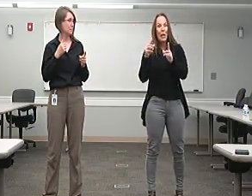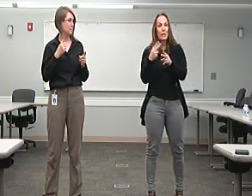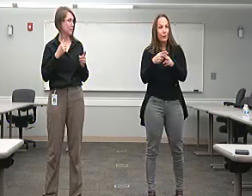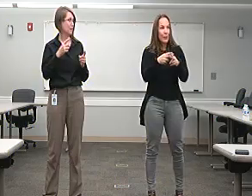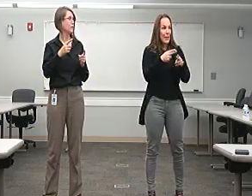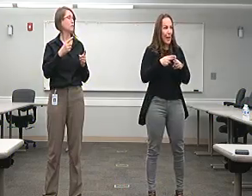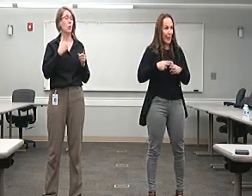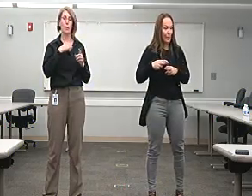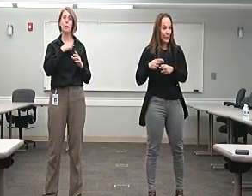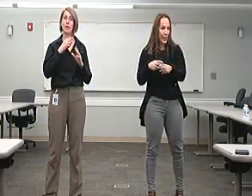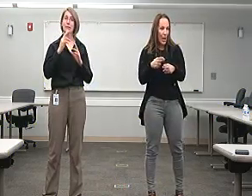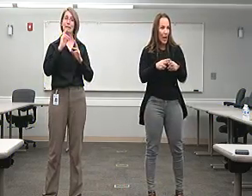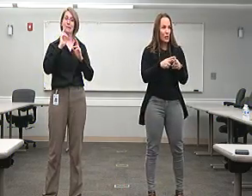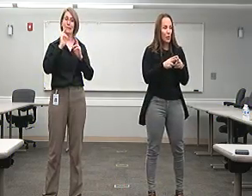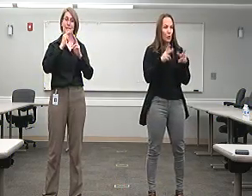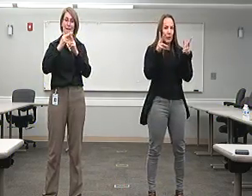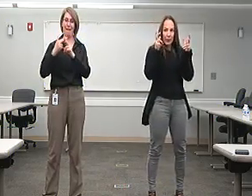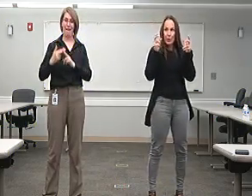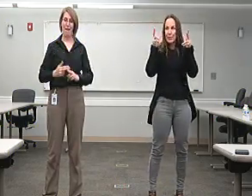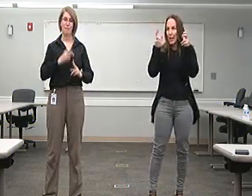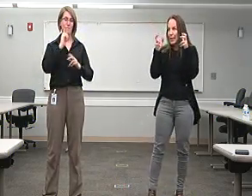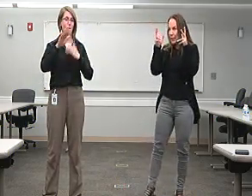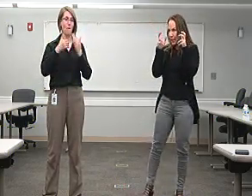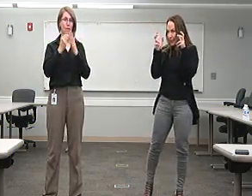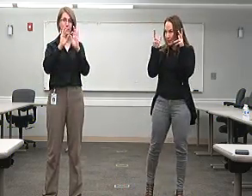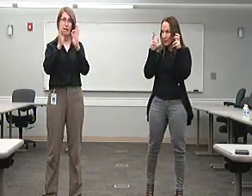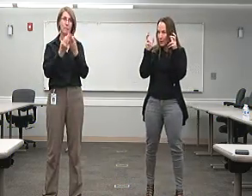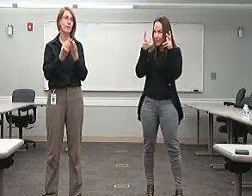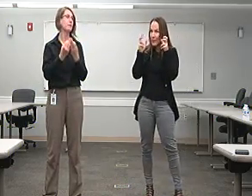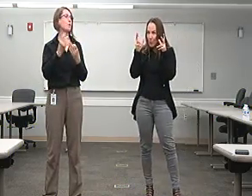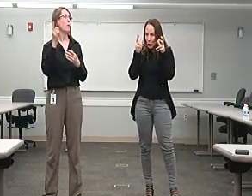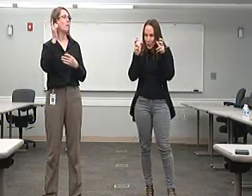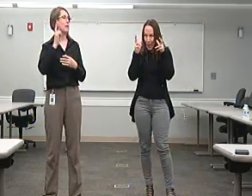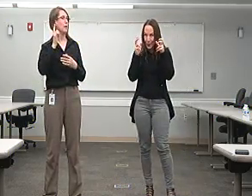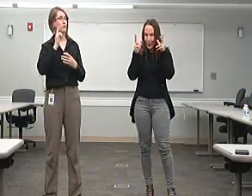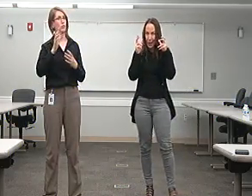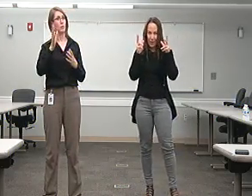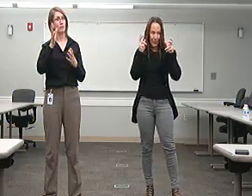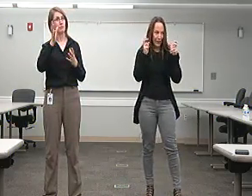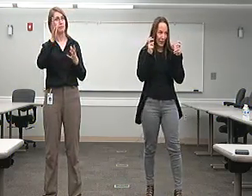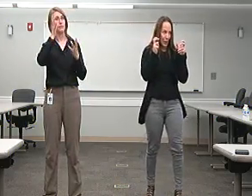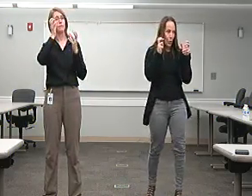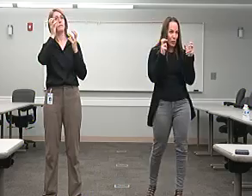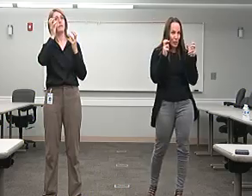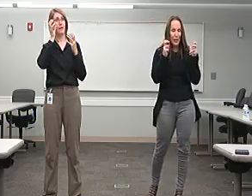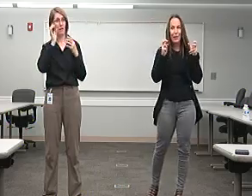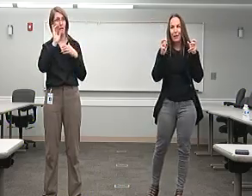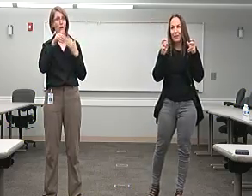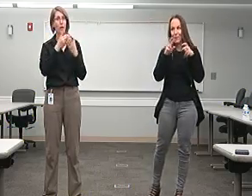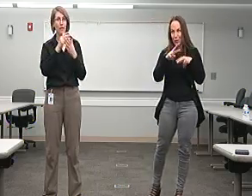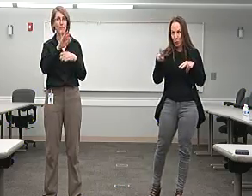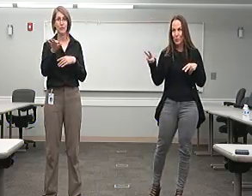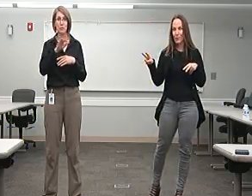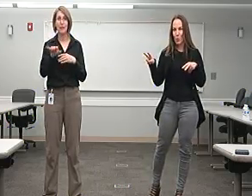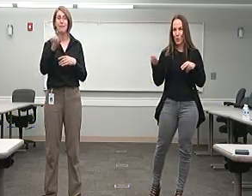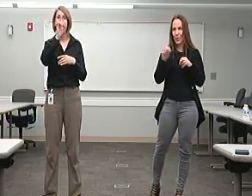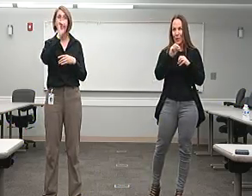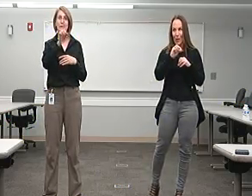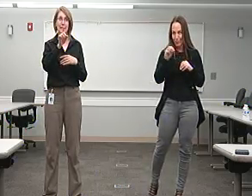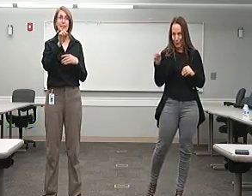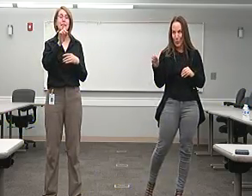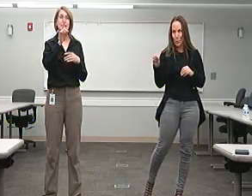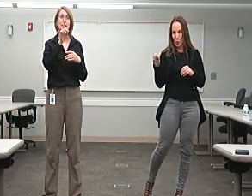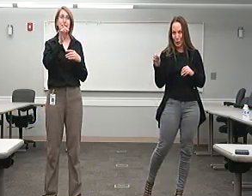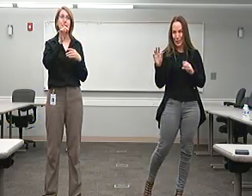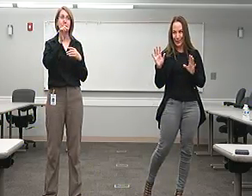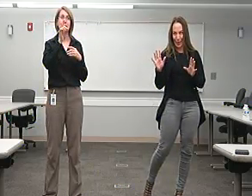names. And so Leah was taking in the finger spelling of it, which is a visual form of written words,